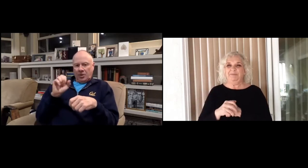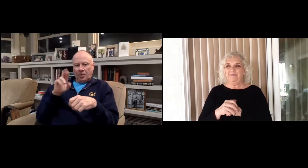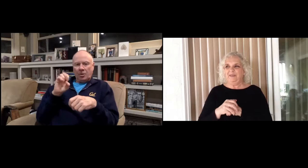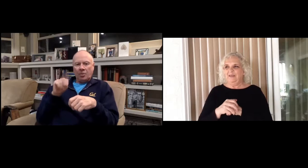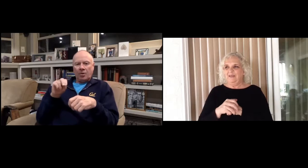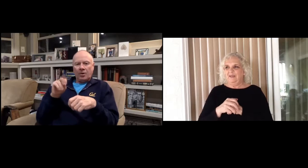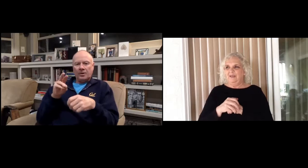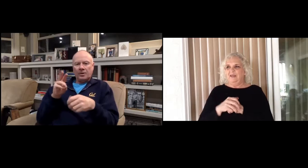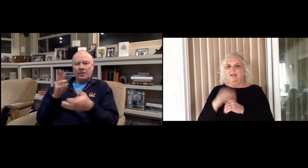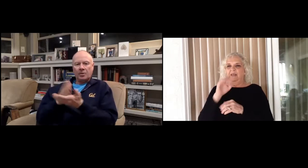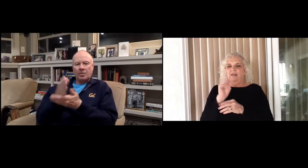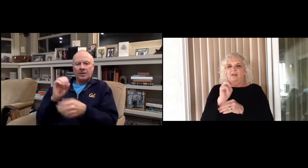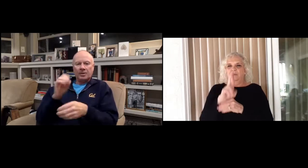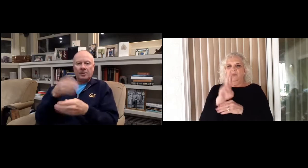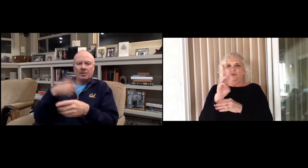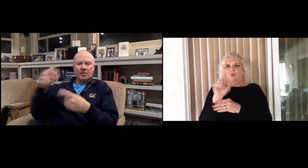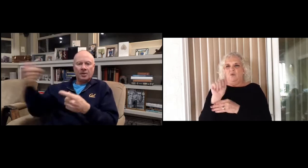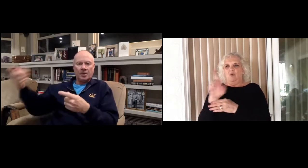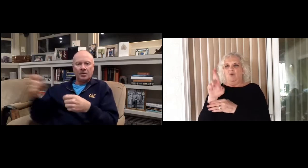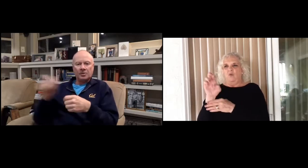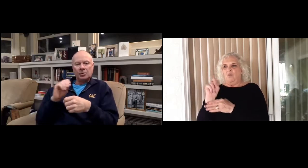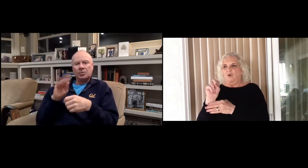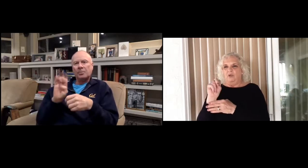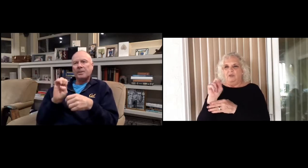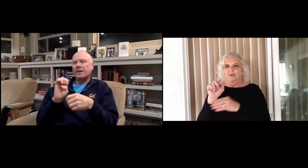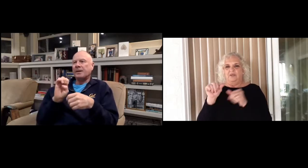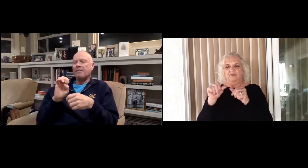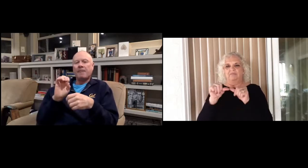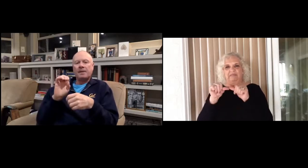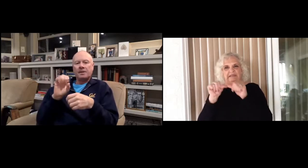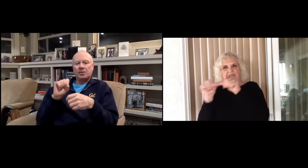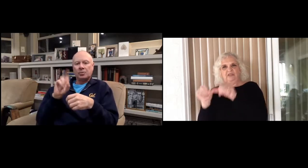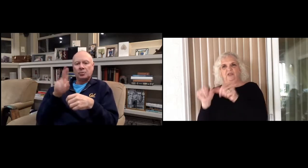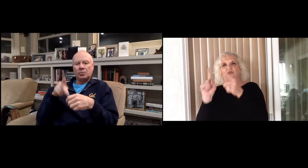Mr. Warren went on to be